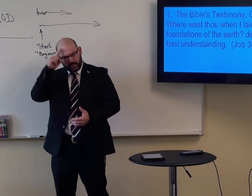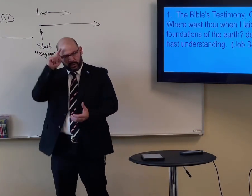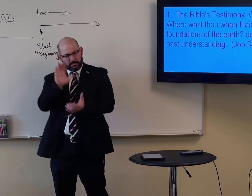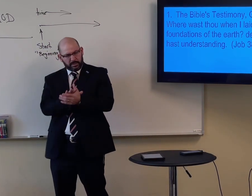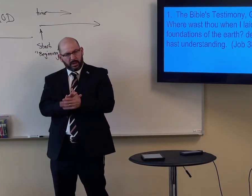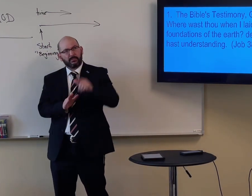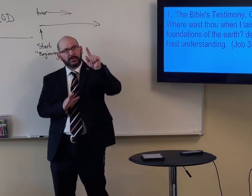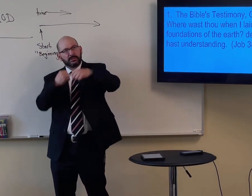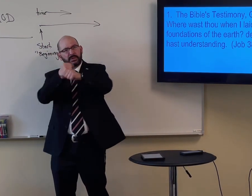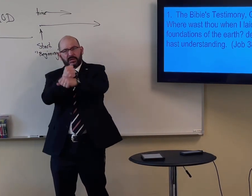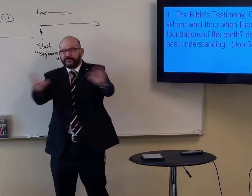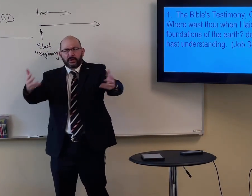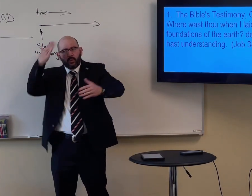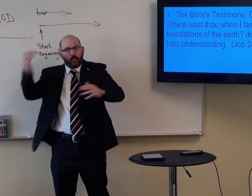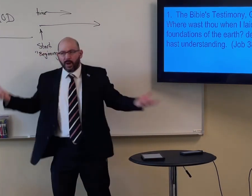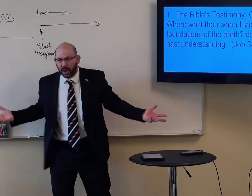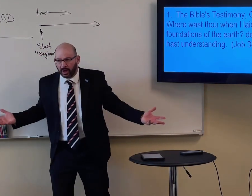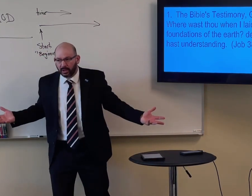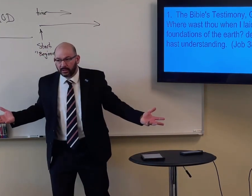Why do we believe God made everything?